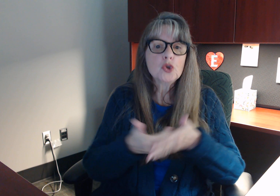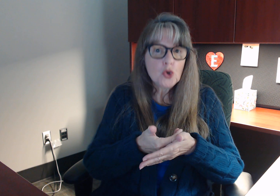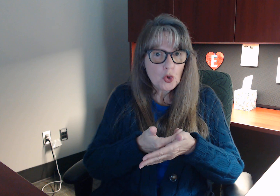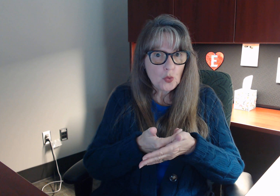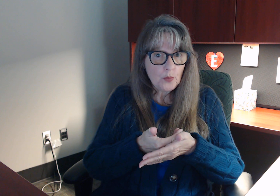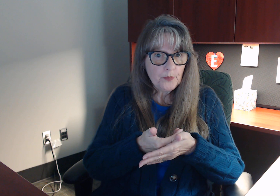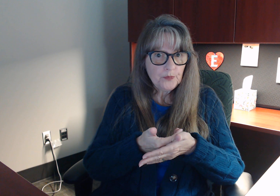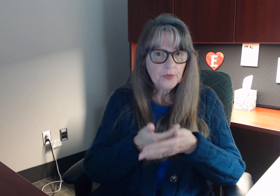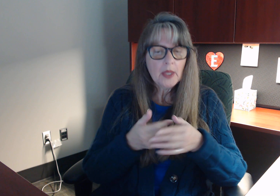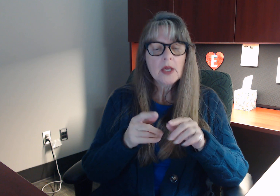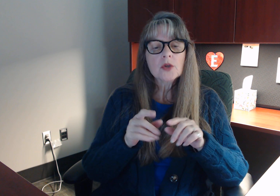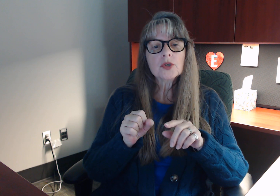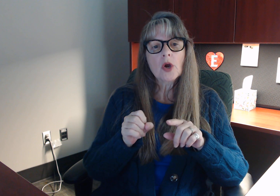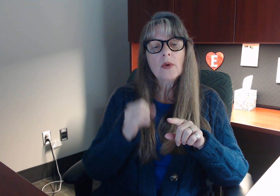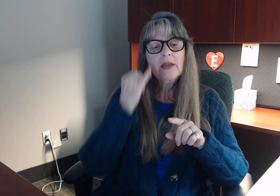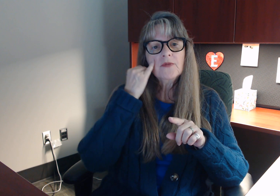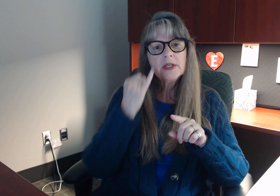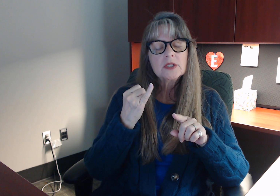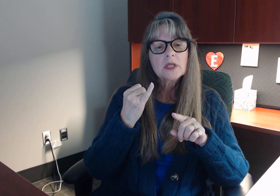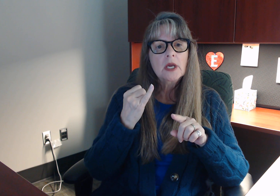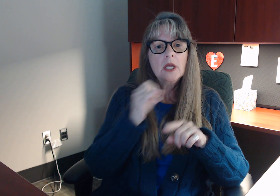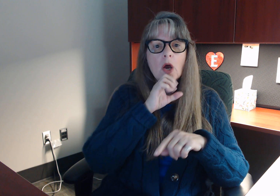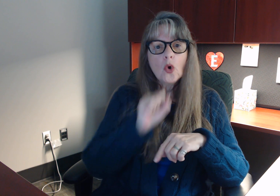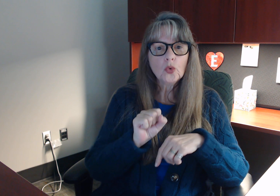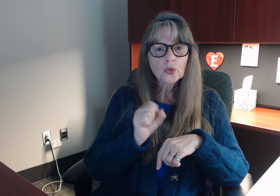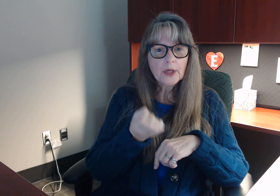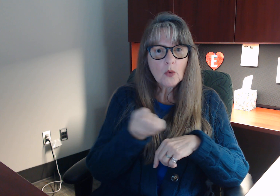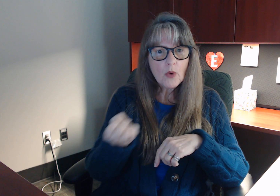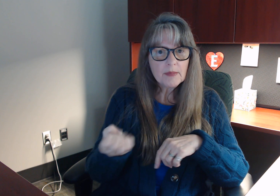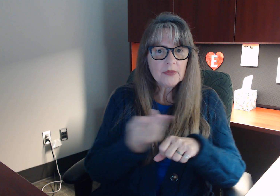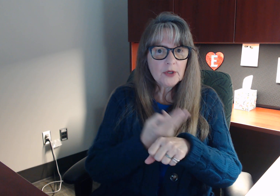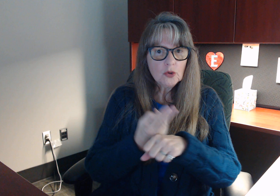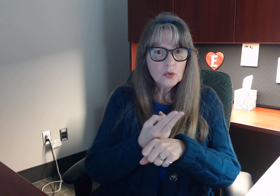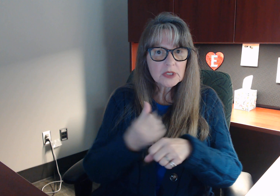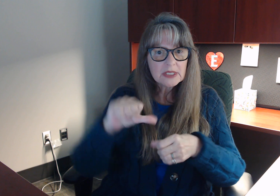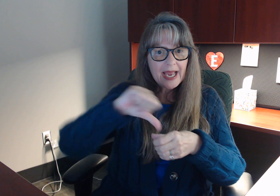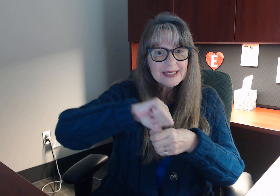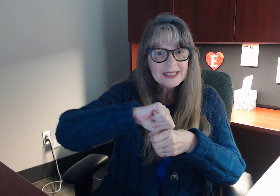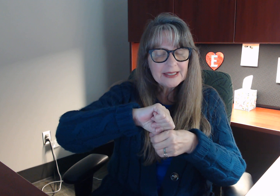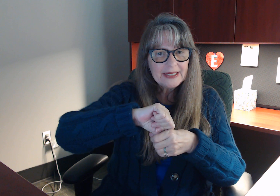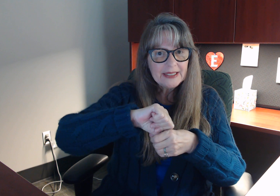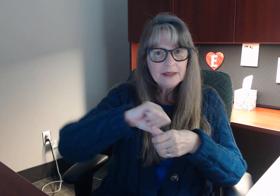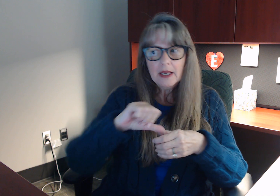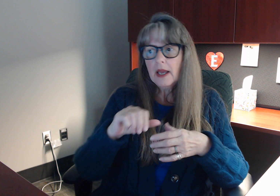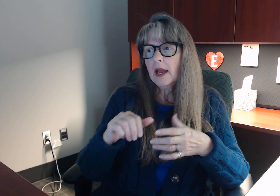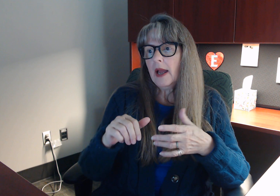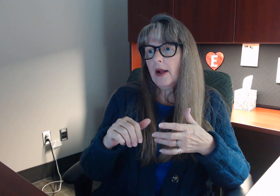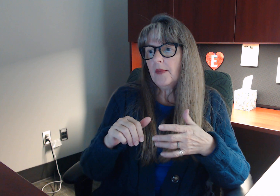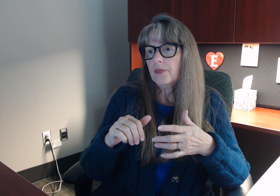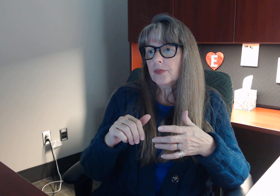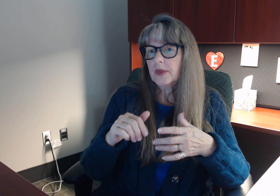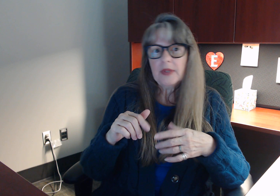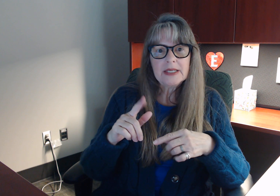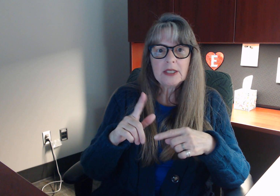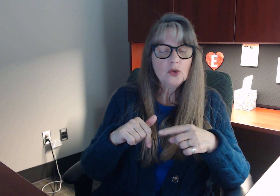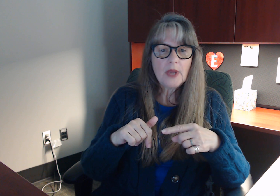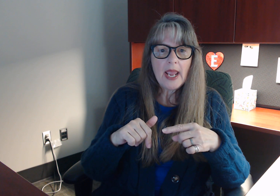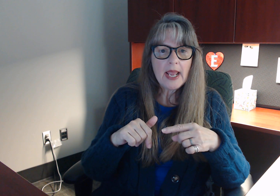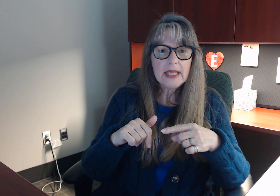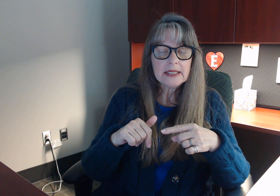new. So if it's older equipment that uses gasoline, then they said you can't. I